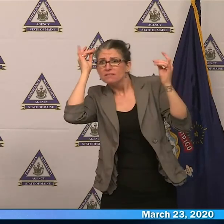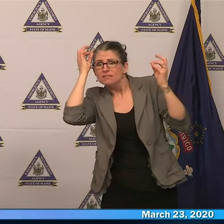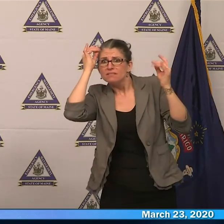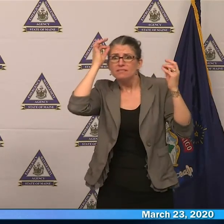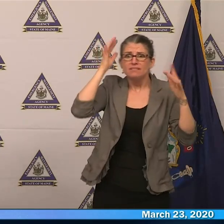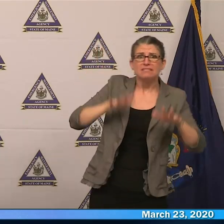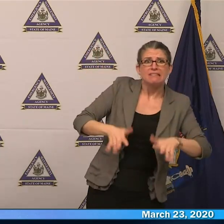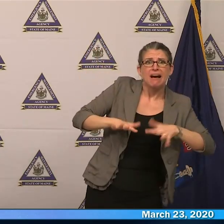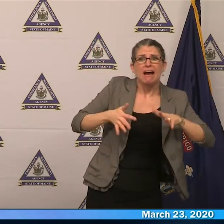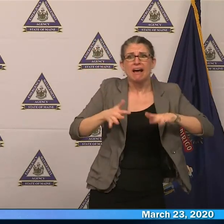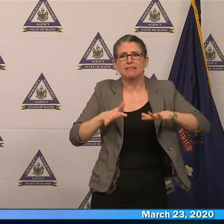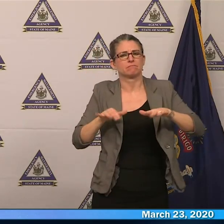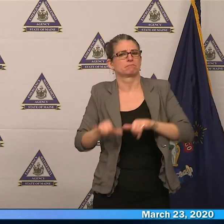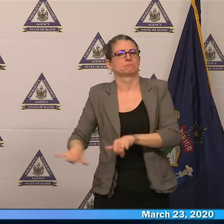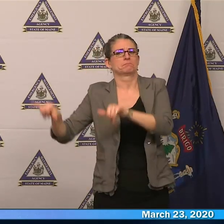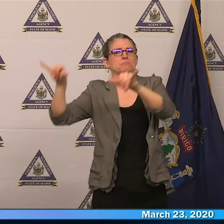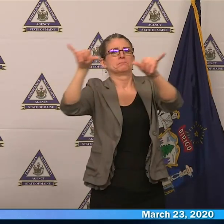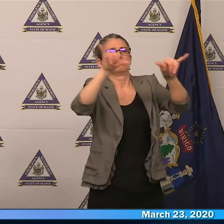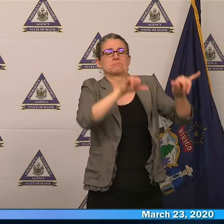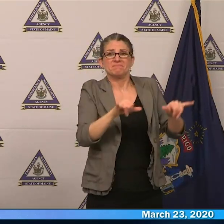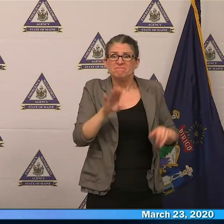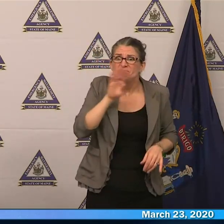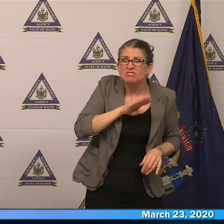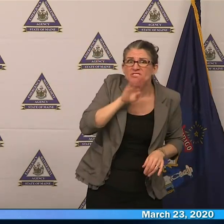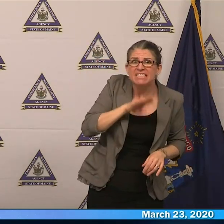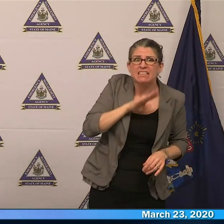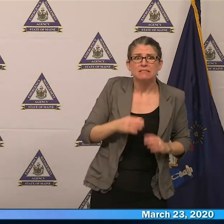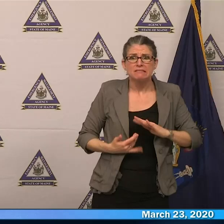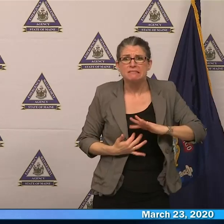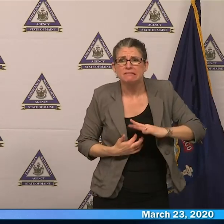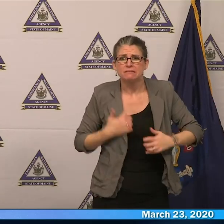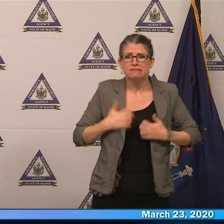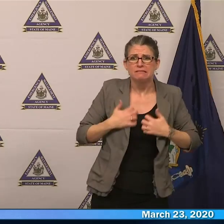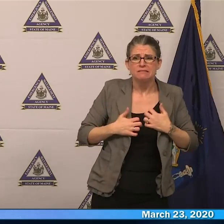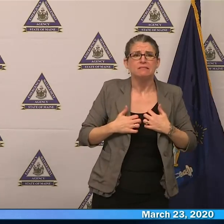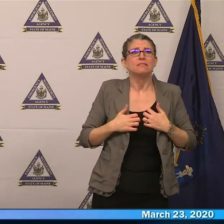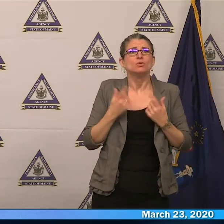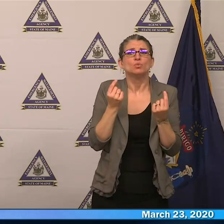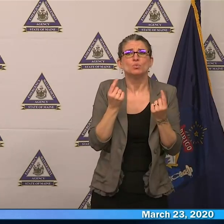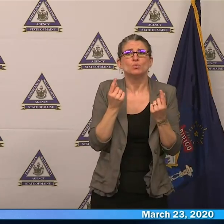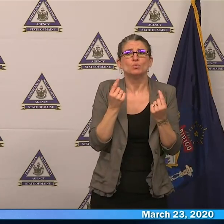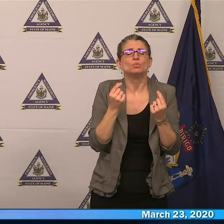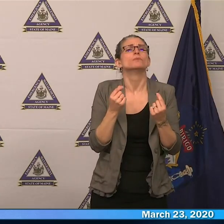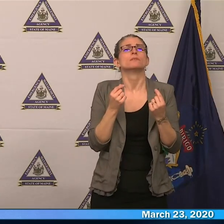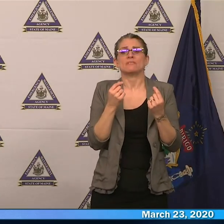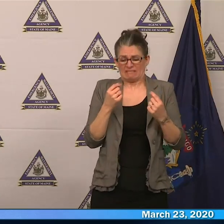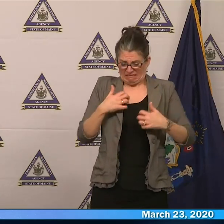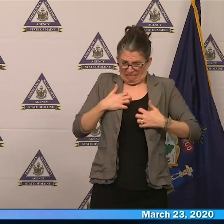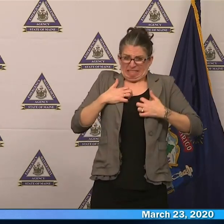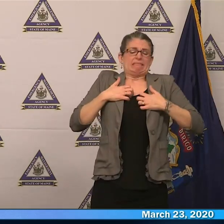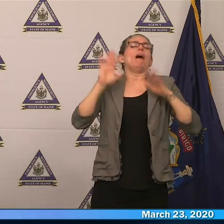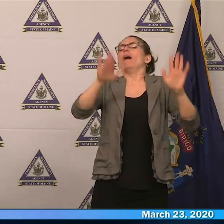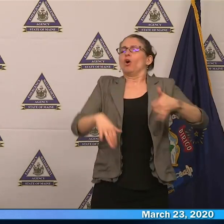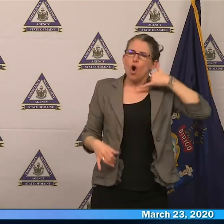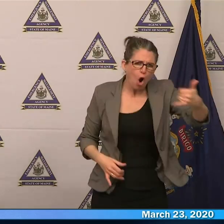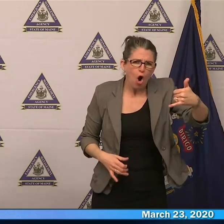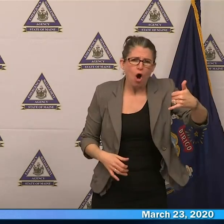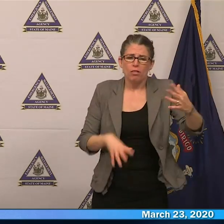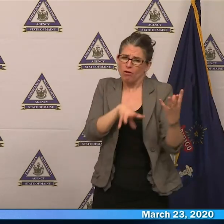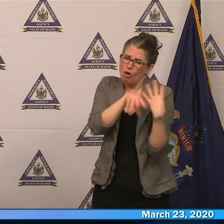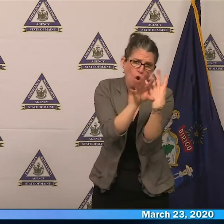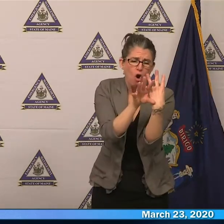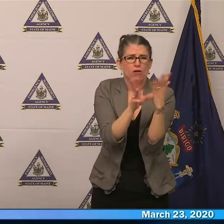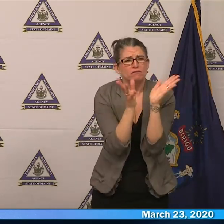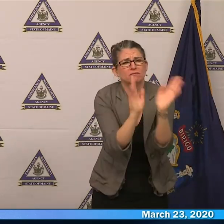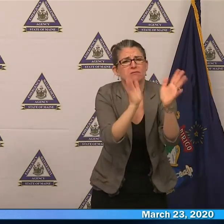anxiety and frustration, call somebody. You can call 211 in Maine, and they can connect you with